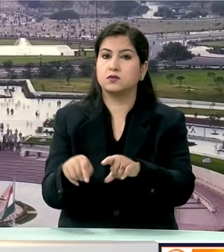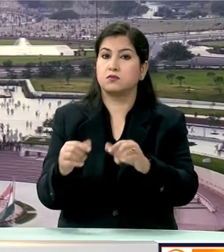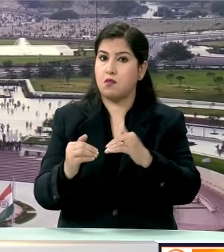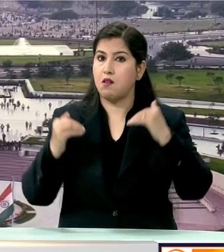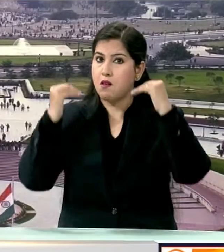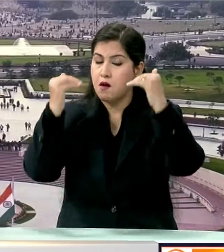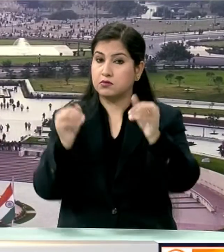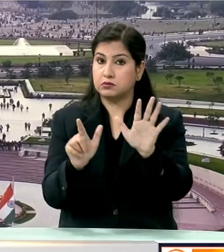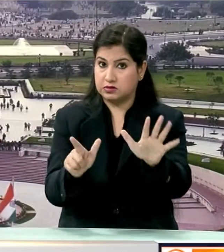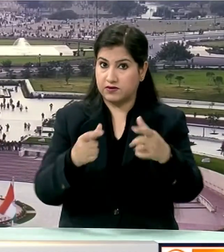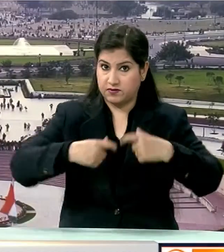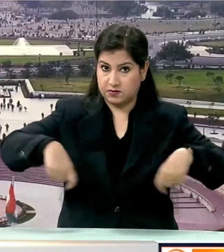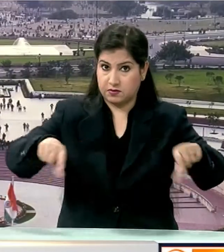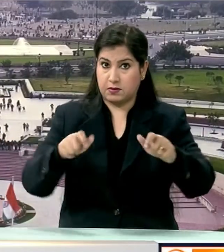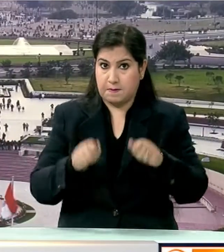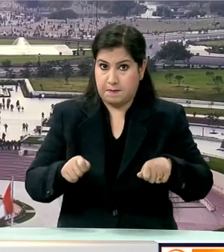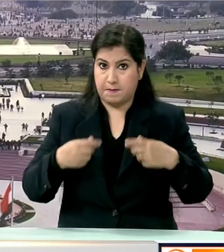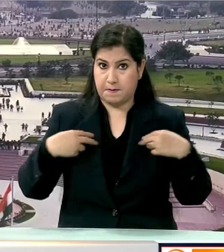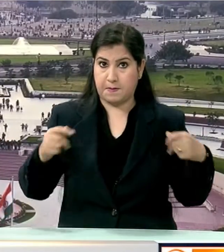to a larger 7-judge bench.